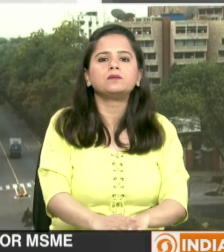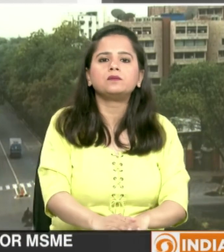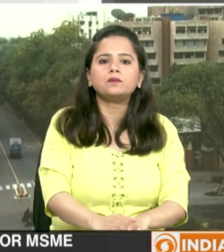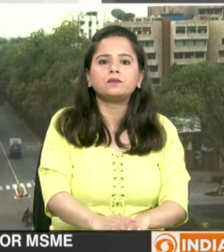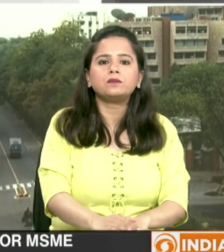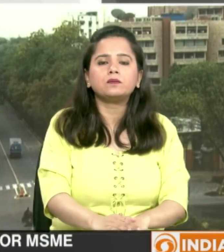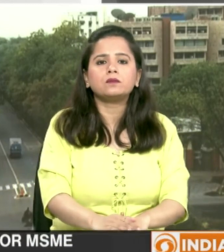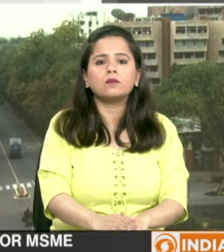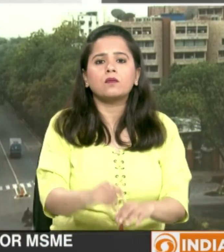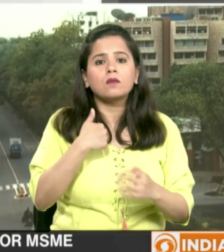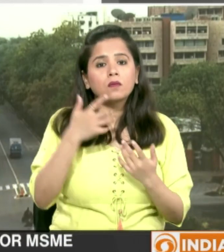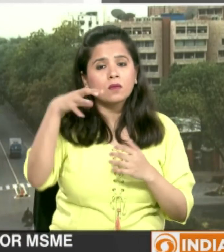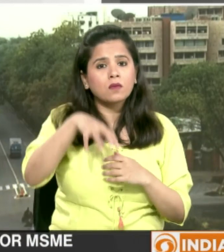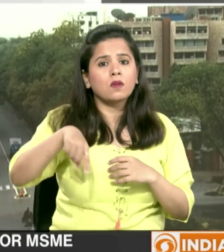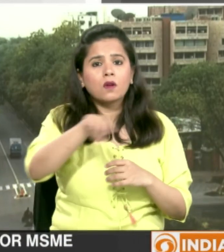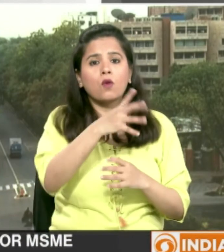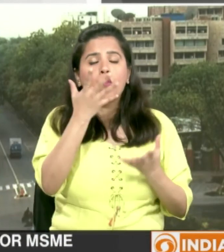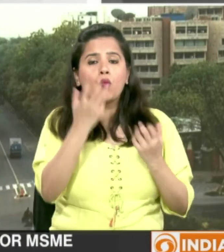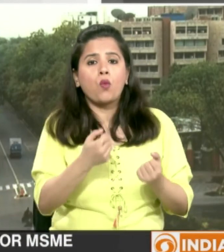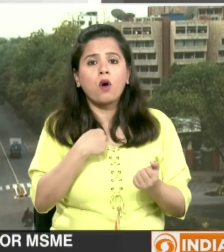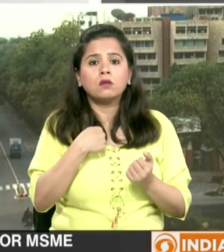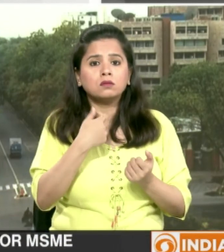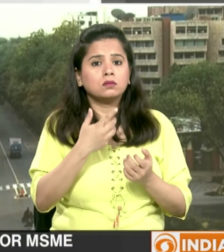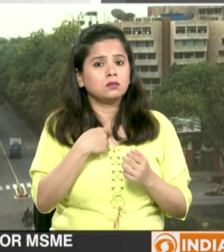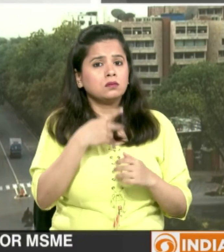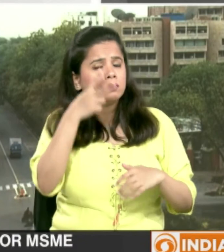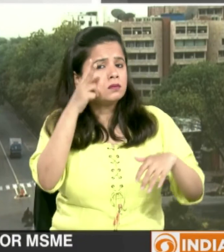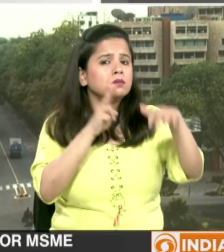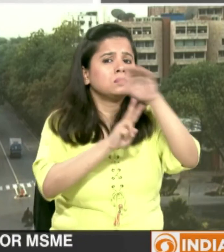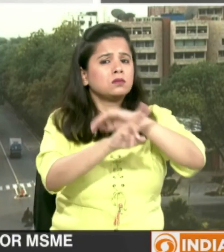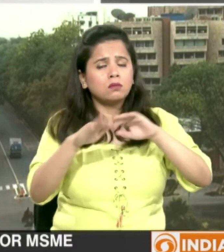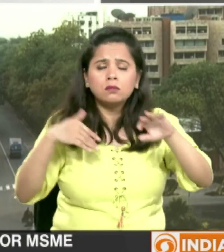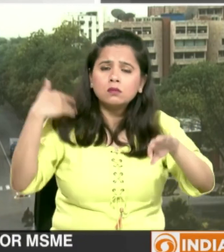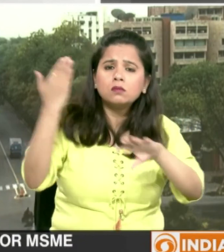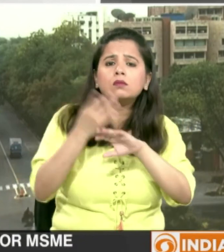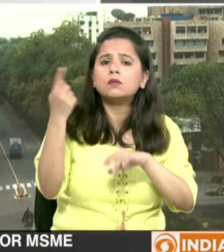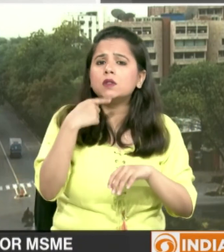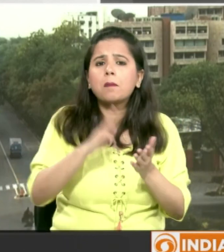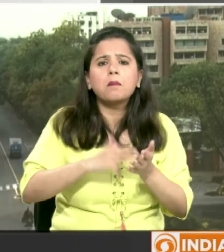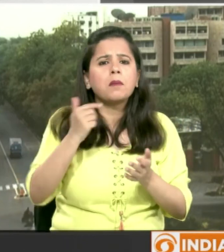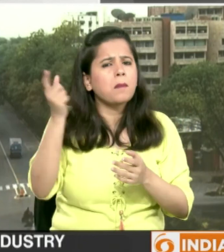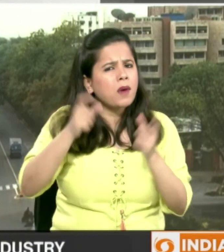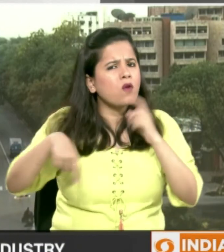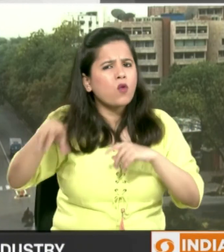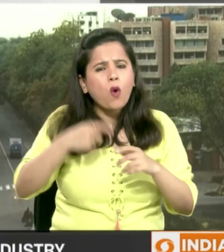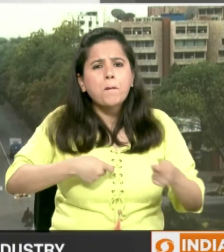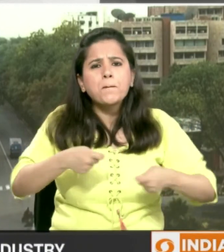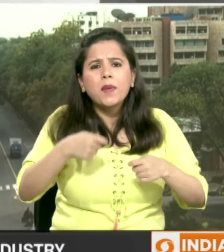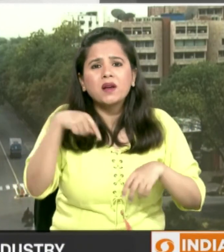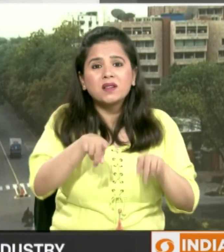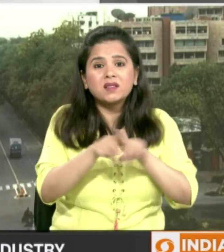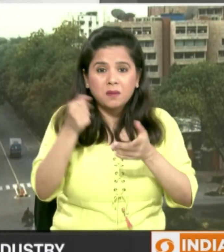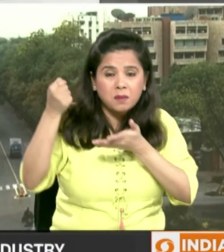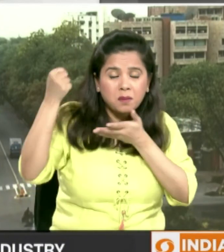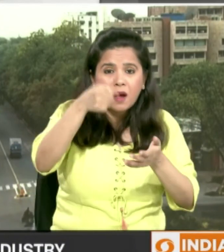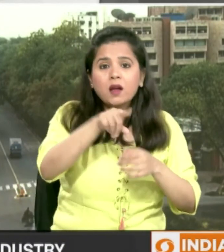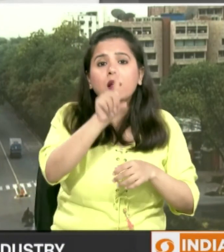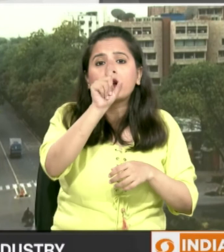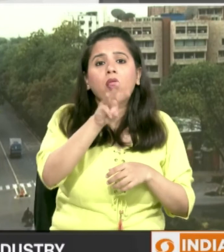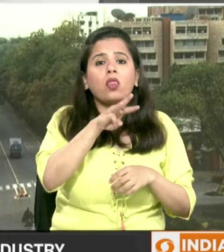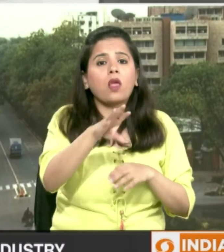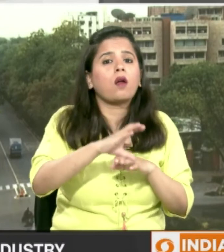And the sector was demanding the revision for long, the minister said, and the fund of funds, which has a corpus of 10,000 crore